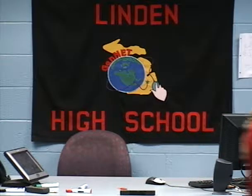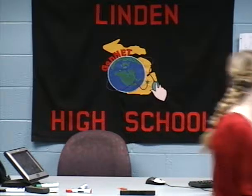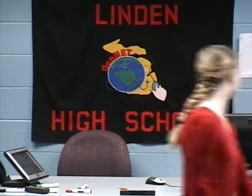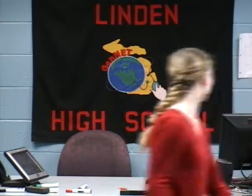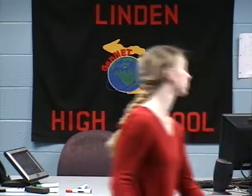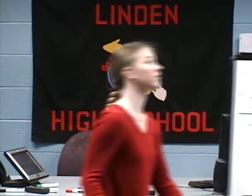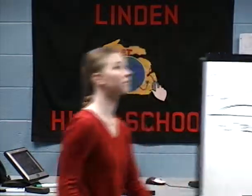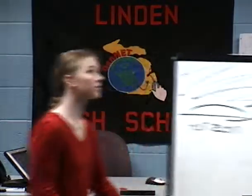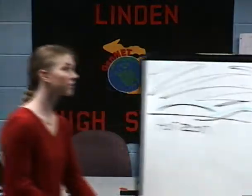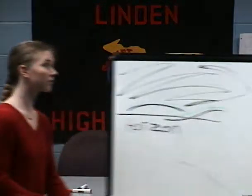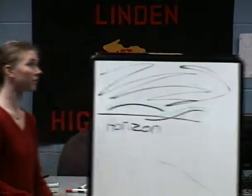Good. I know.